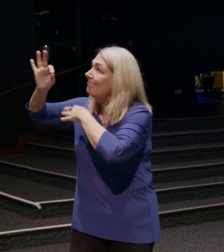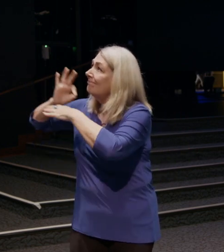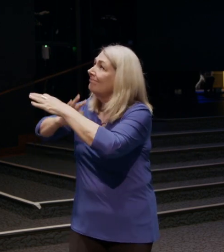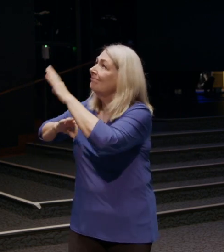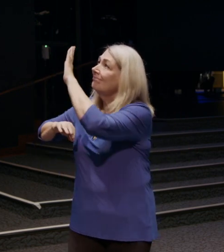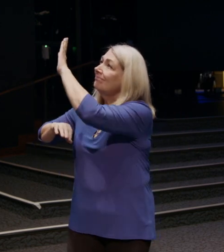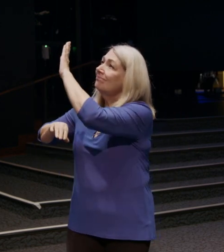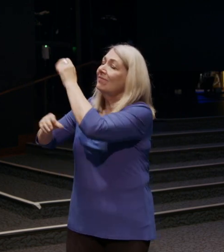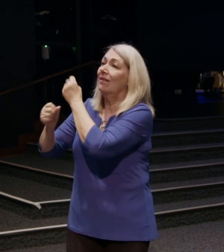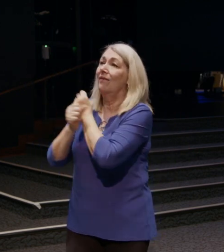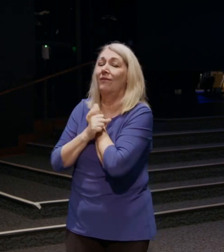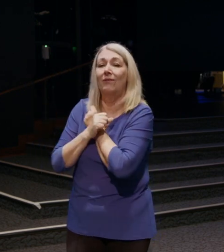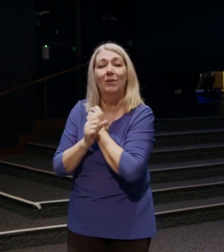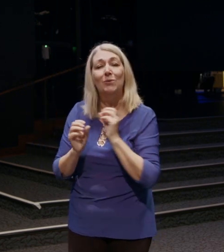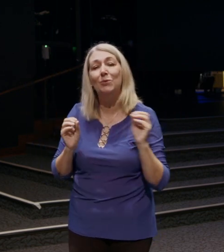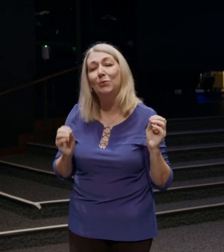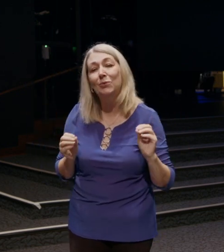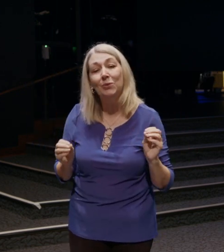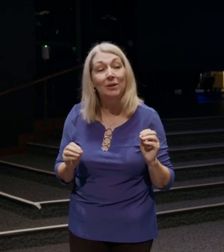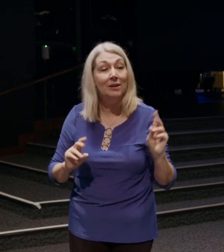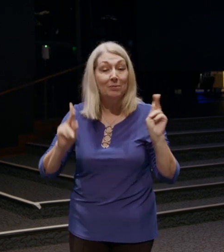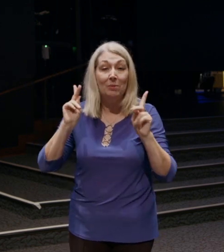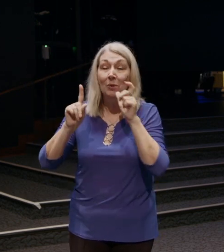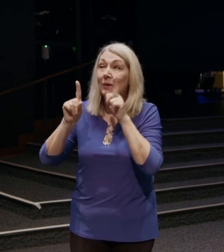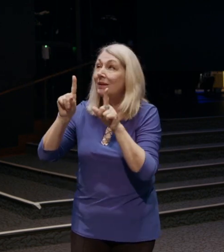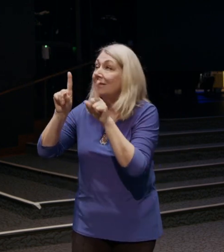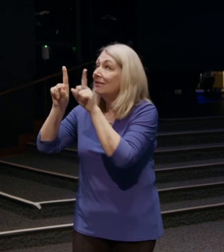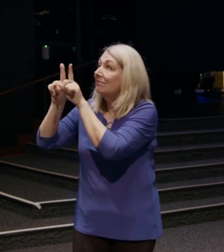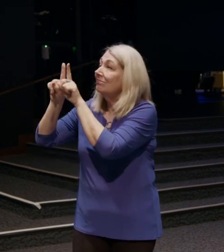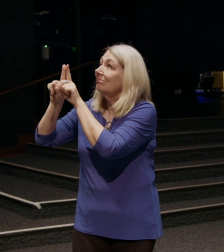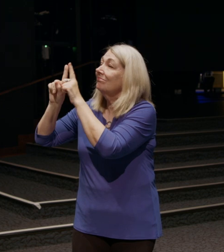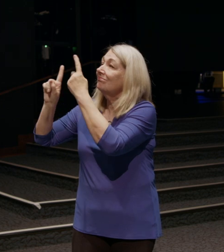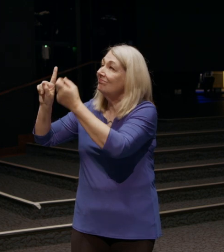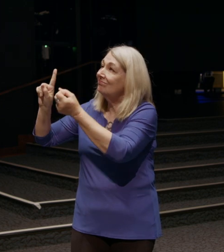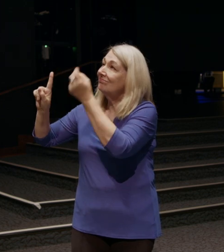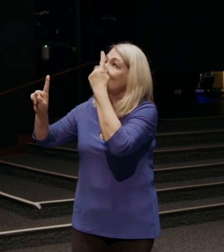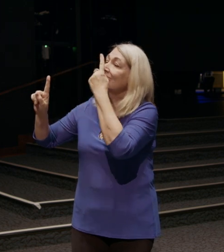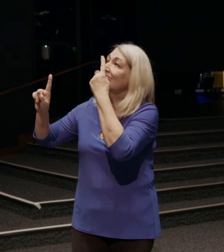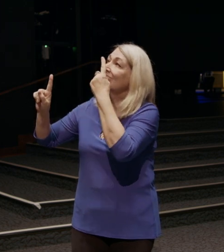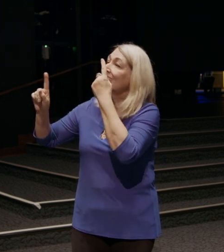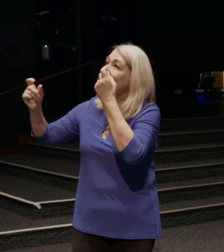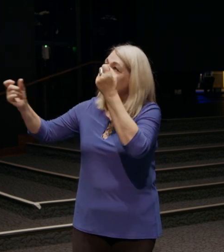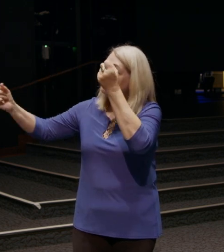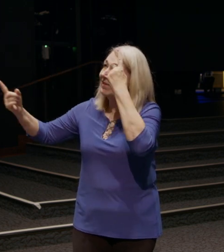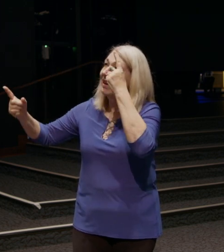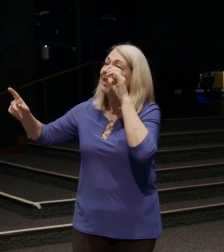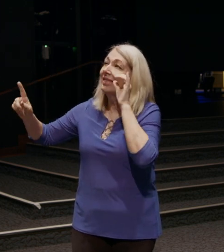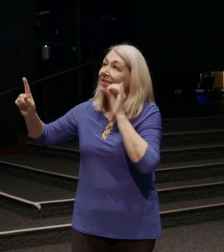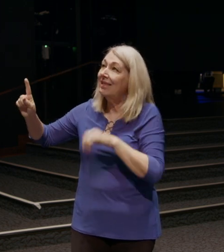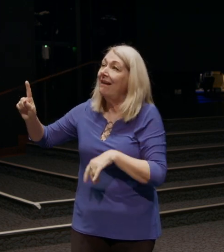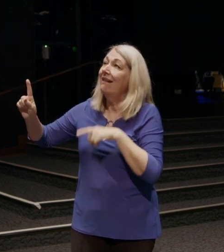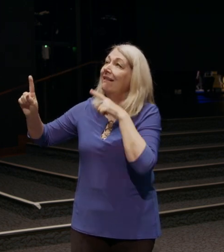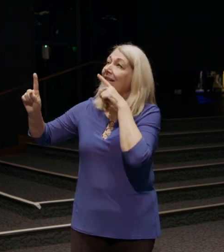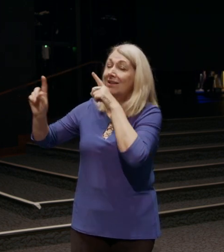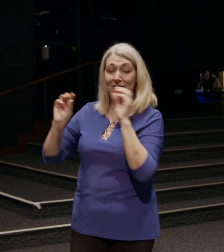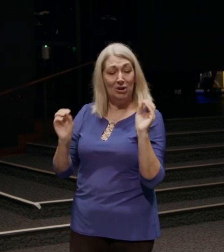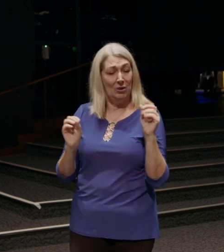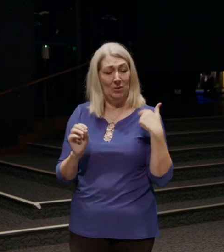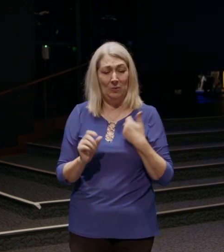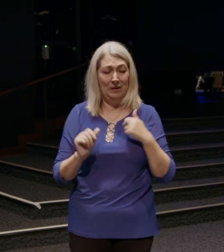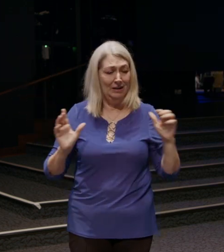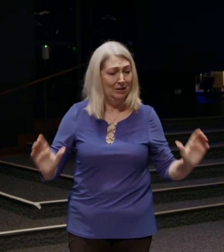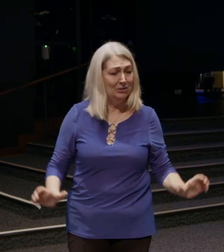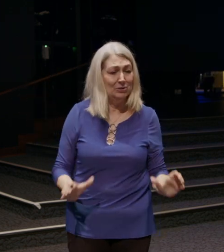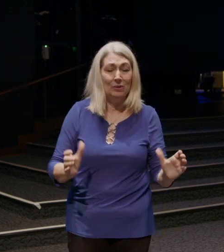Those who have walked closely with God really got this point. And they understood that nothing in our hands I